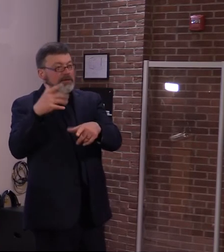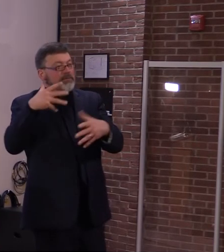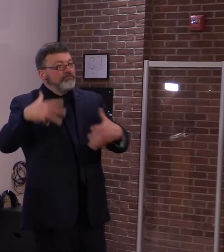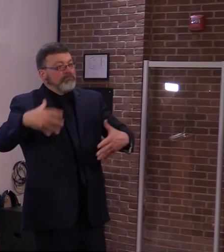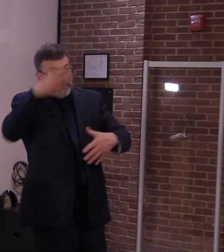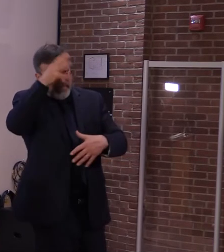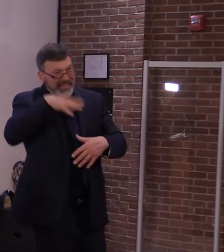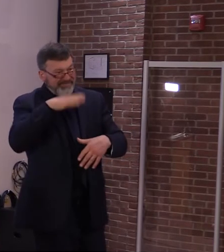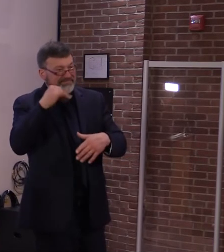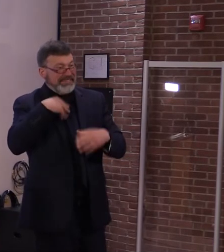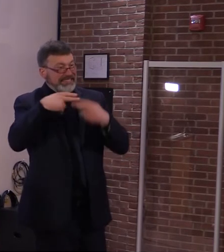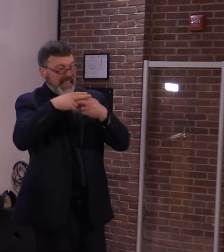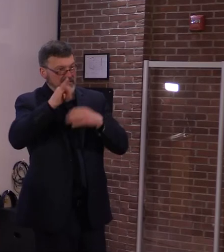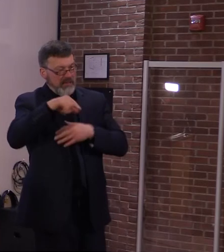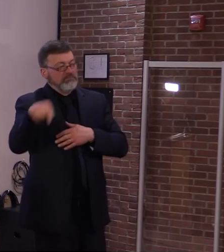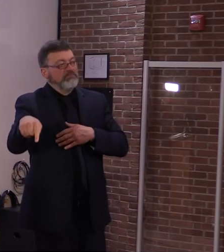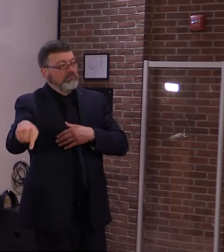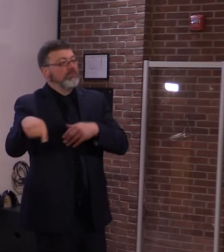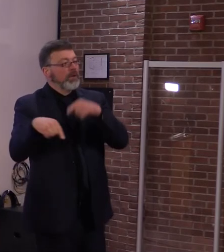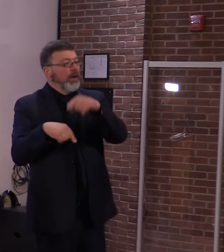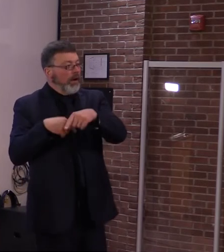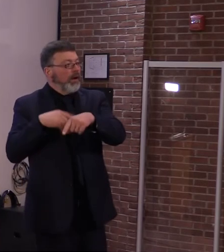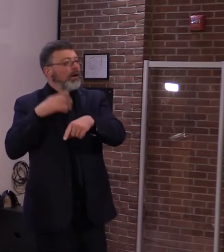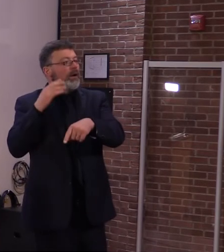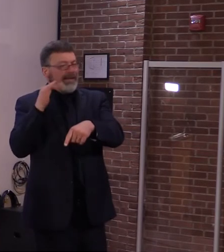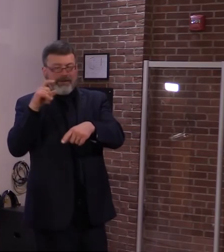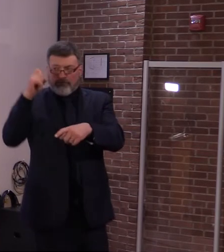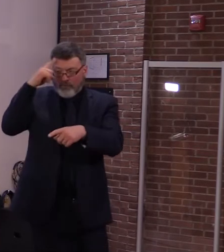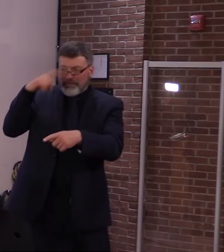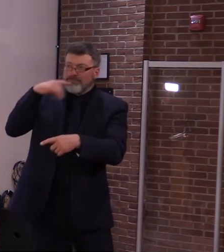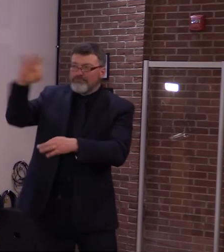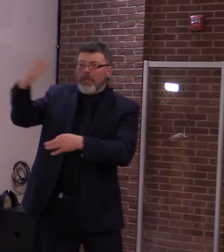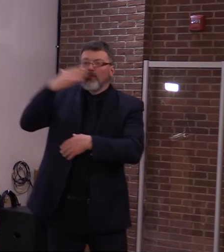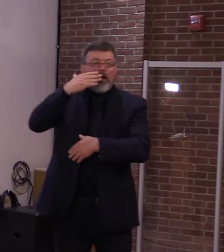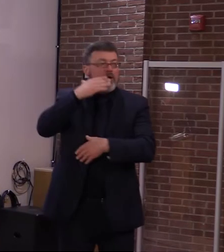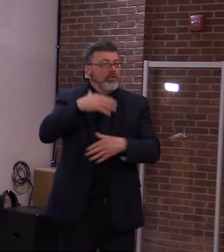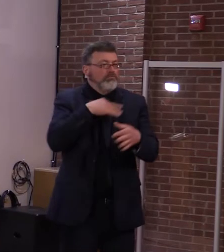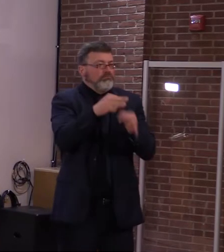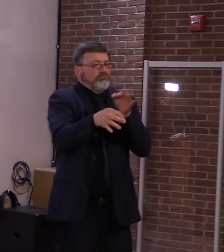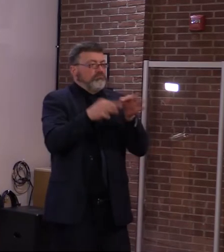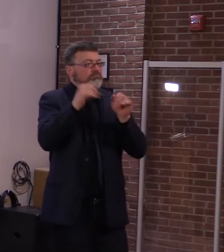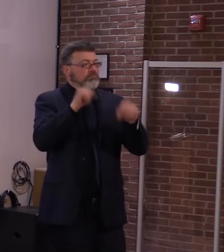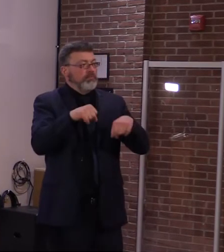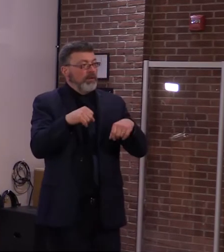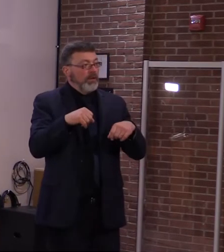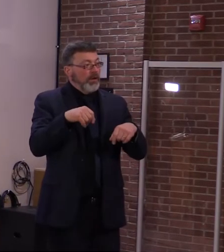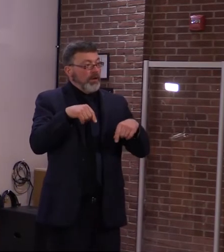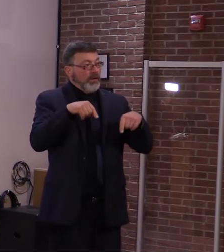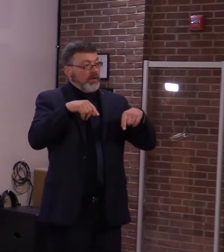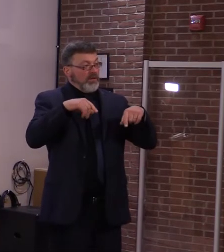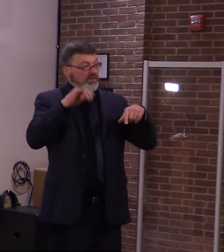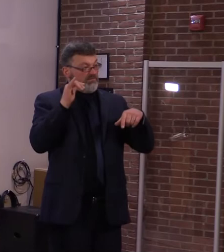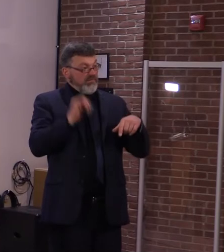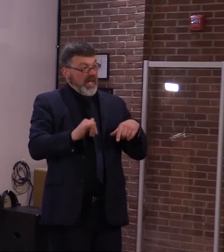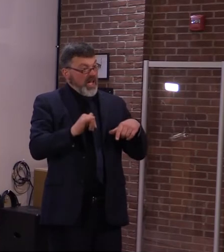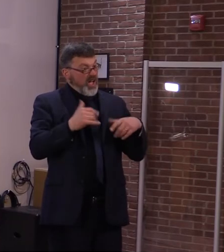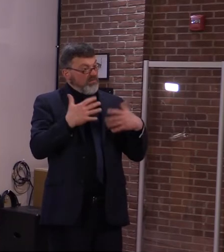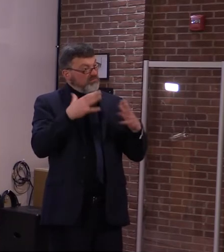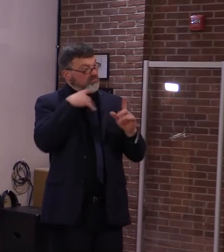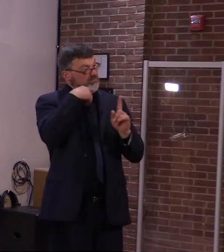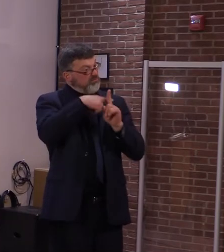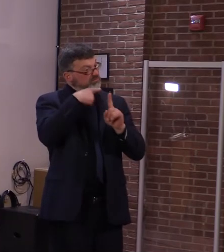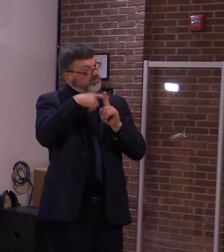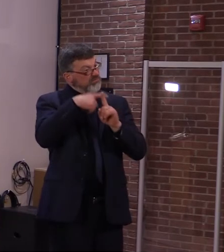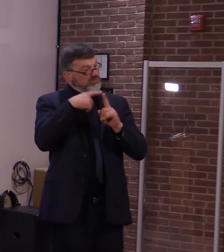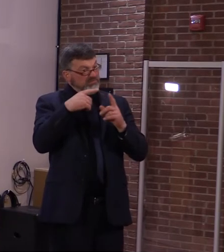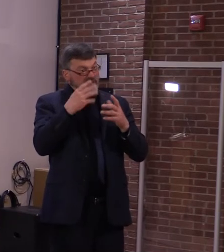you, Governor, and thank you, Tim, for the question. So, you know, we take this as a really encouraging development. The argument that we have been